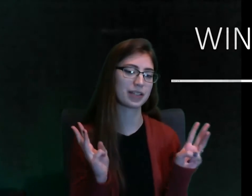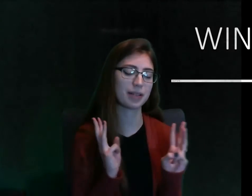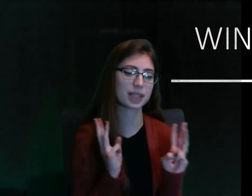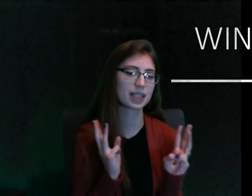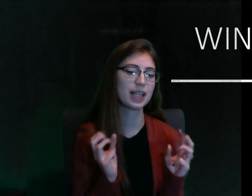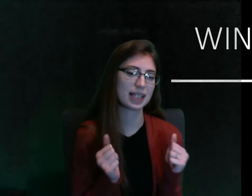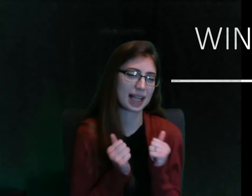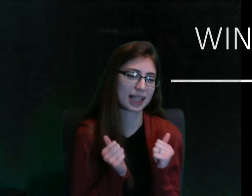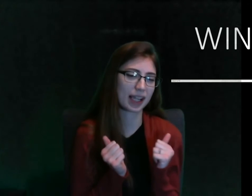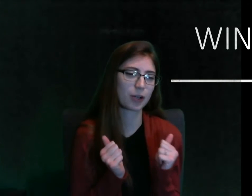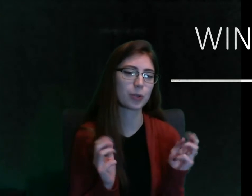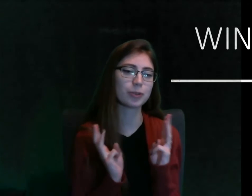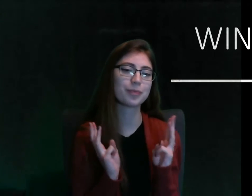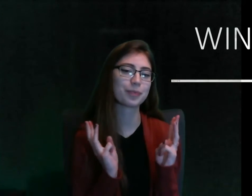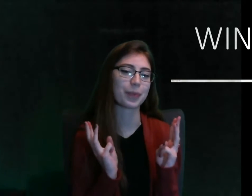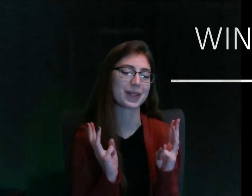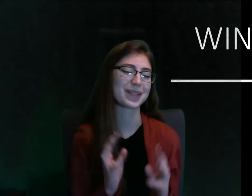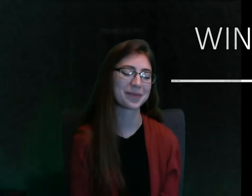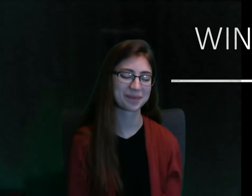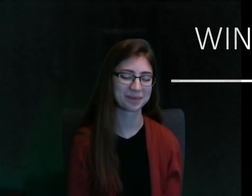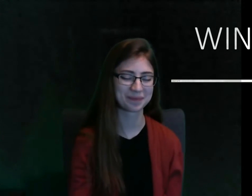handshakes, and signing like cold, winter.